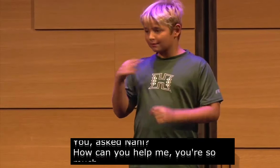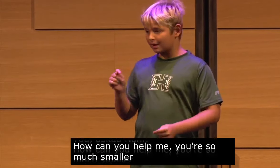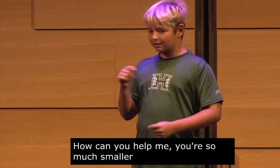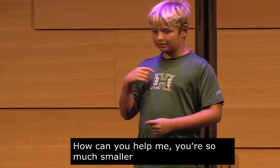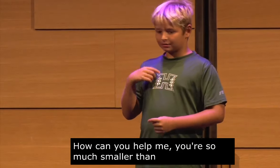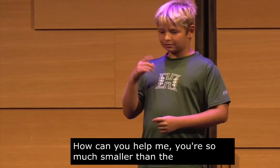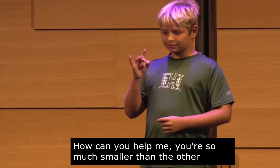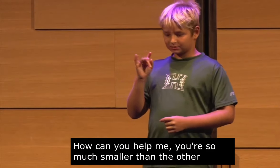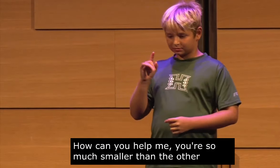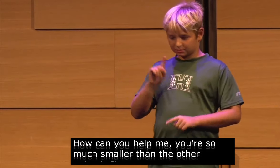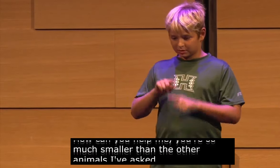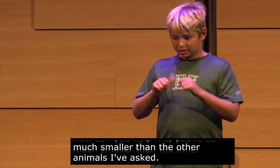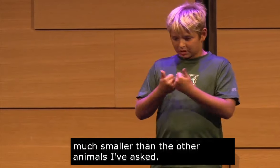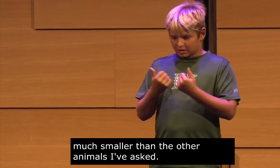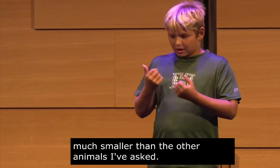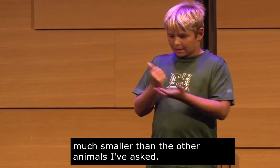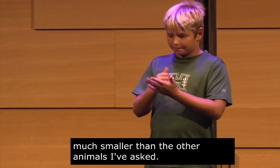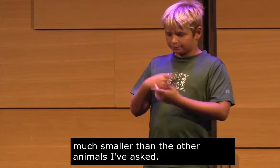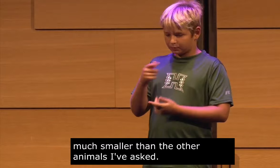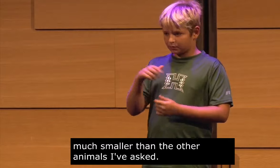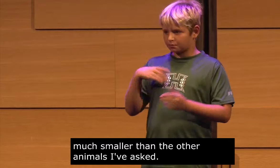other animals I've asked.